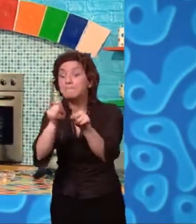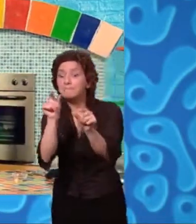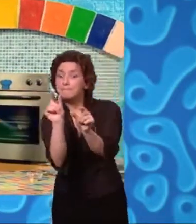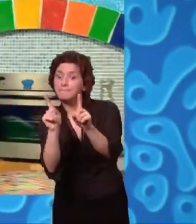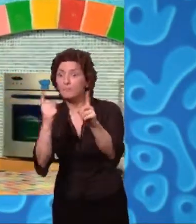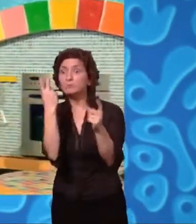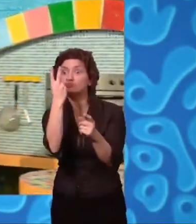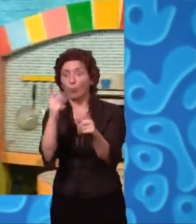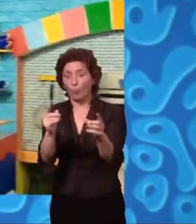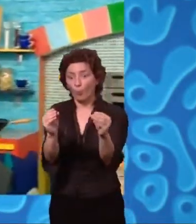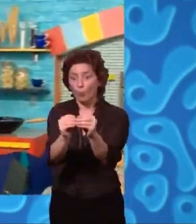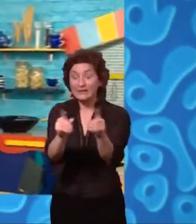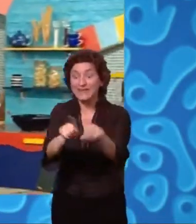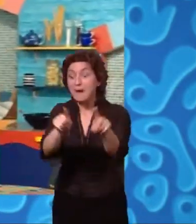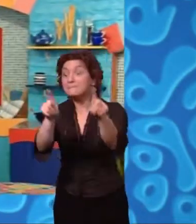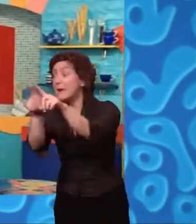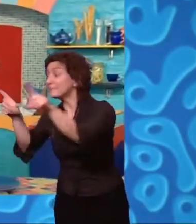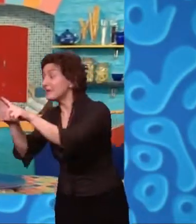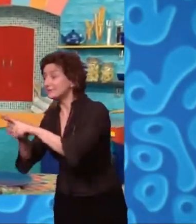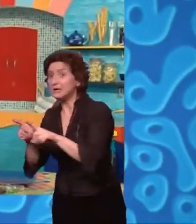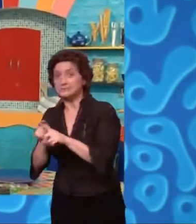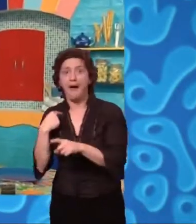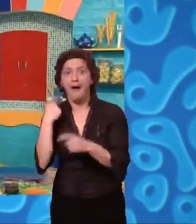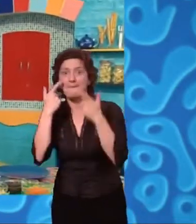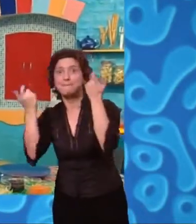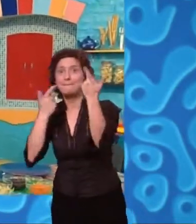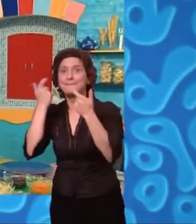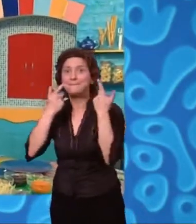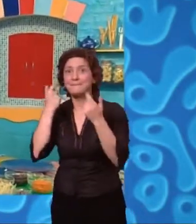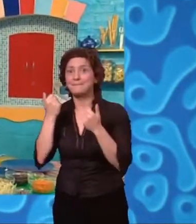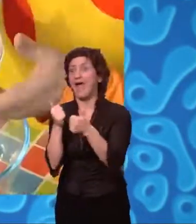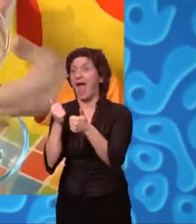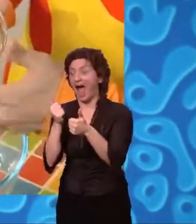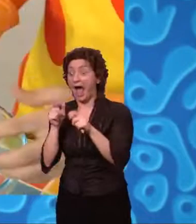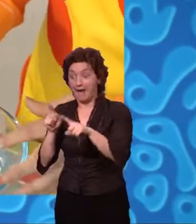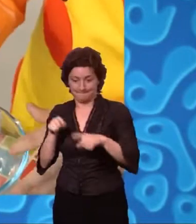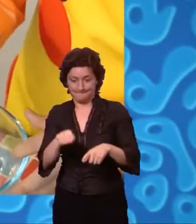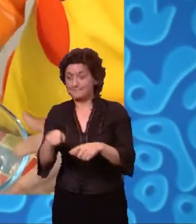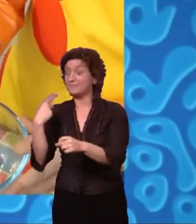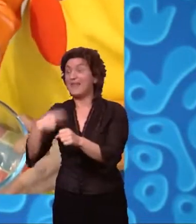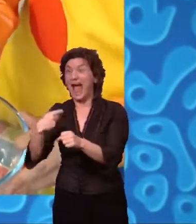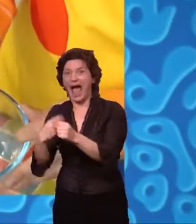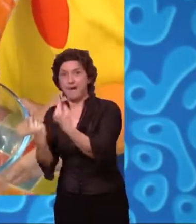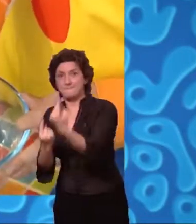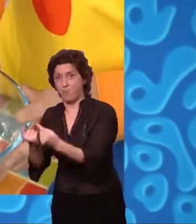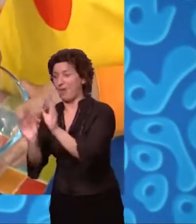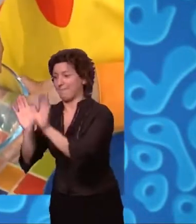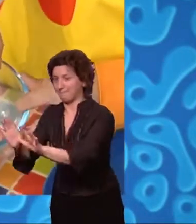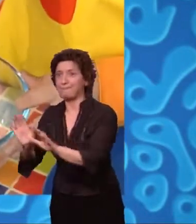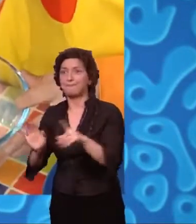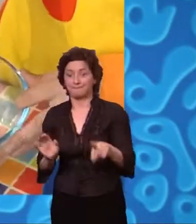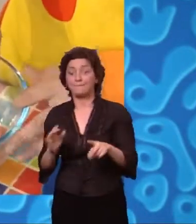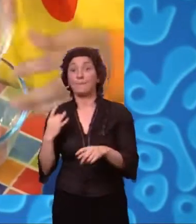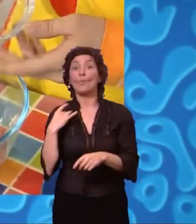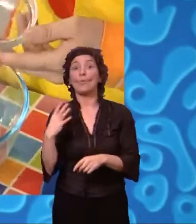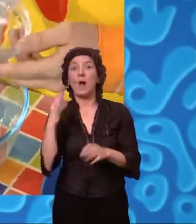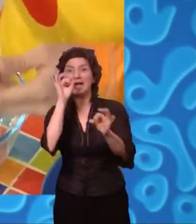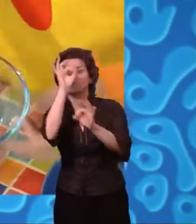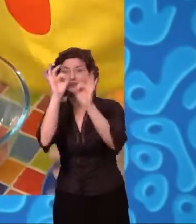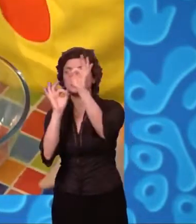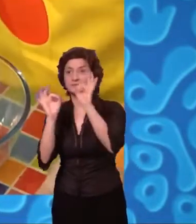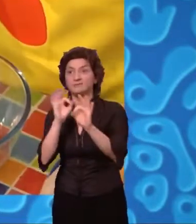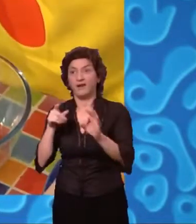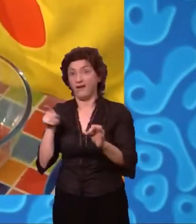that egg is boiling, we're going to make the cannellini bean salad. So, put the beans into a bowl, like